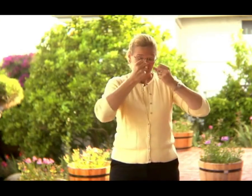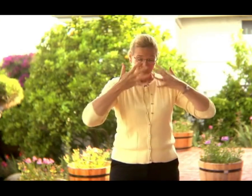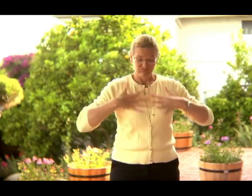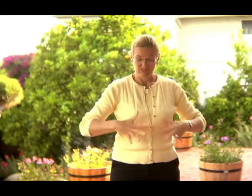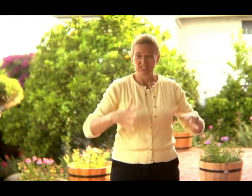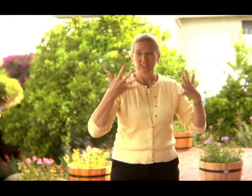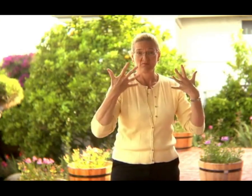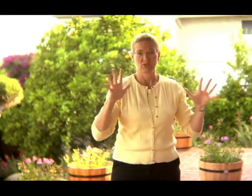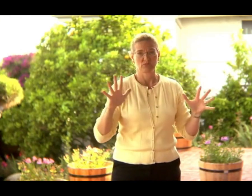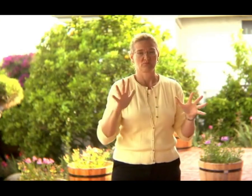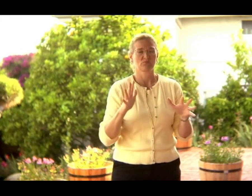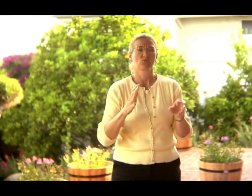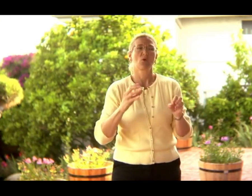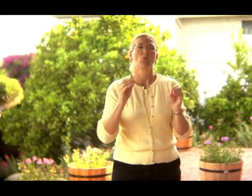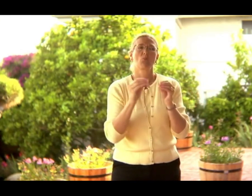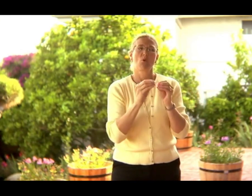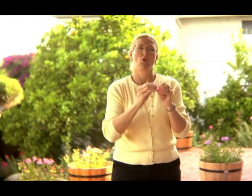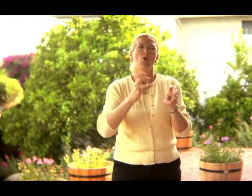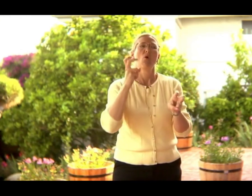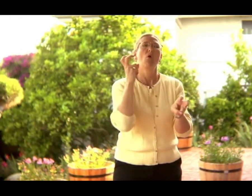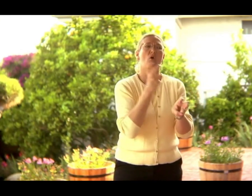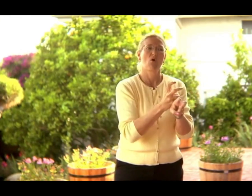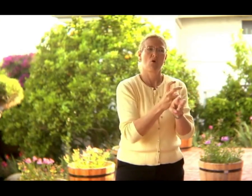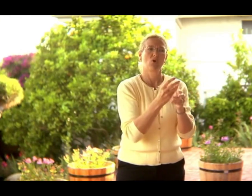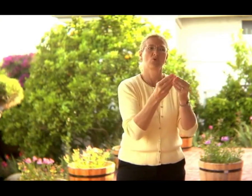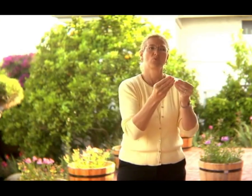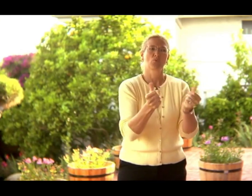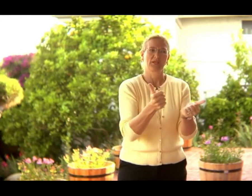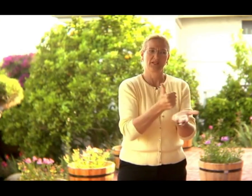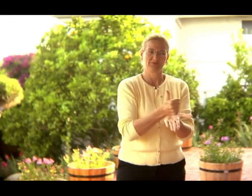If this melanoma cancer has spread, it is much harder to treat.